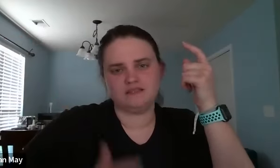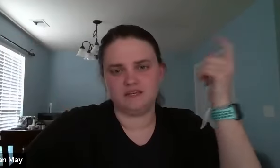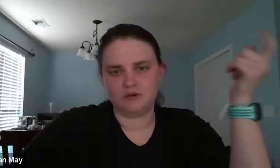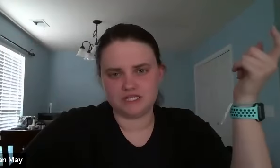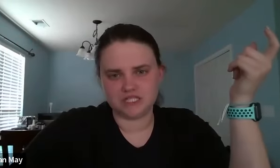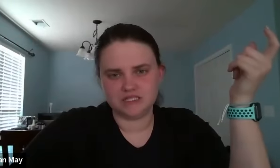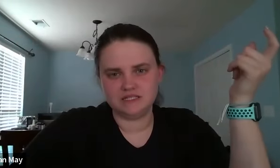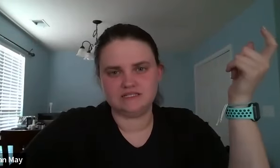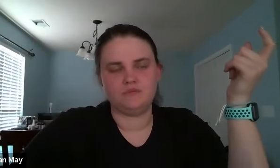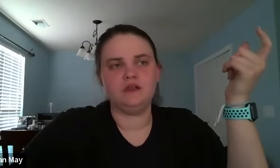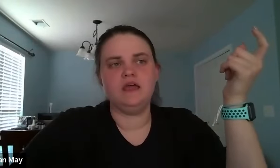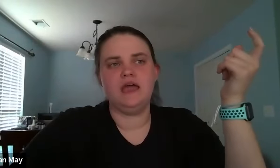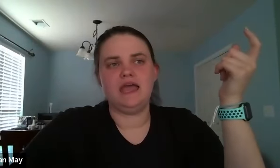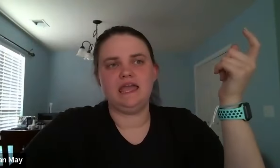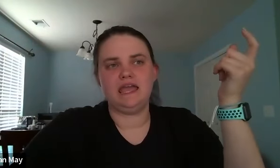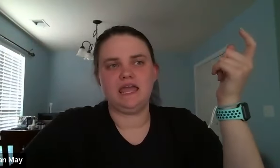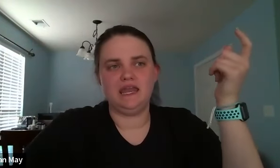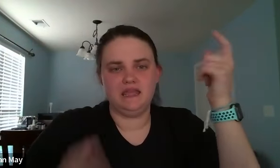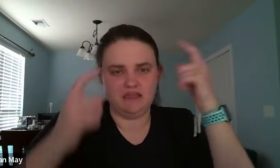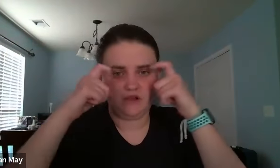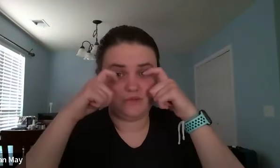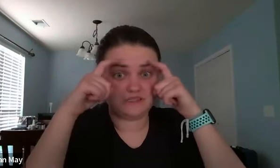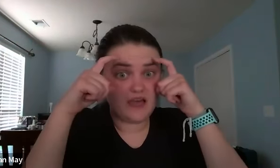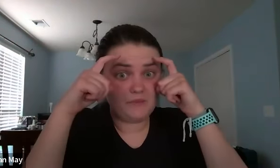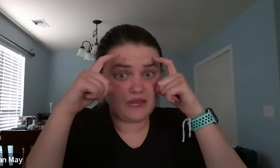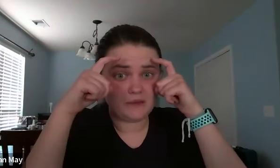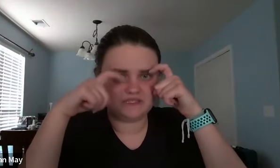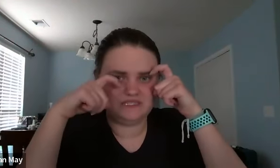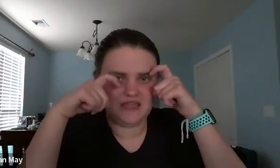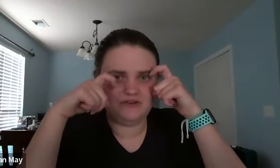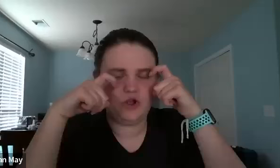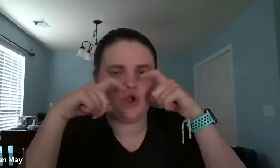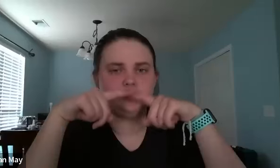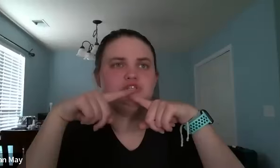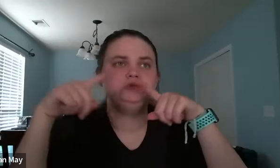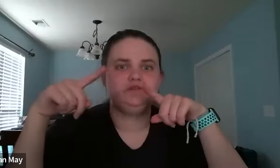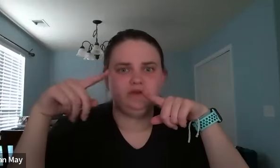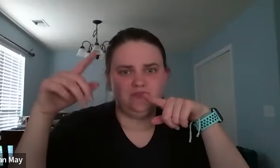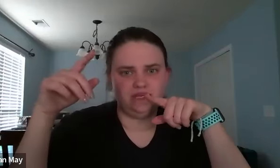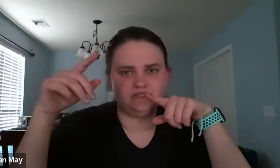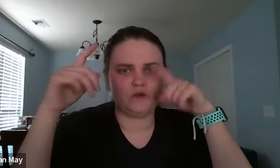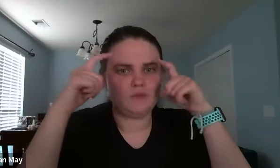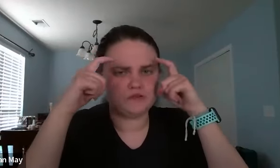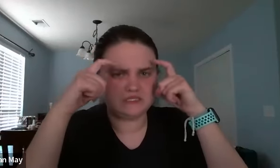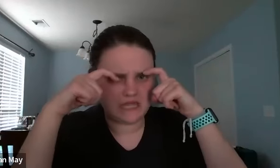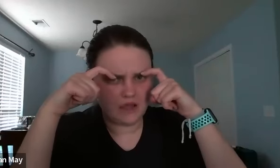asking a question to someone. And your eyebrows up and eyebrows down are 2 different things. So eyebrows